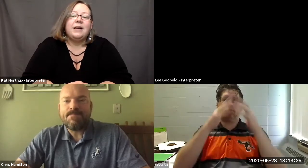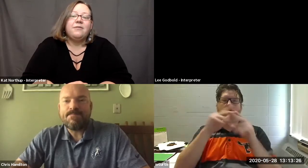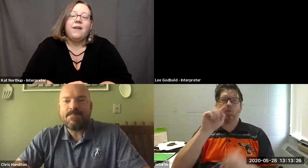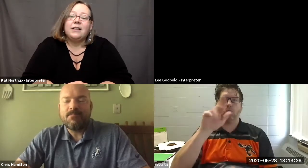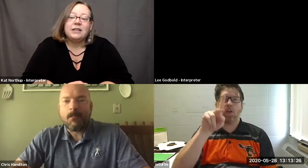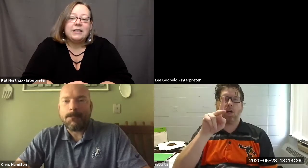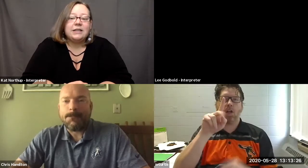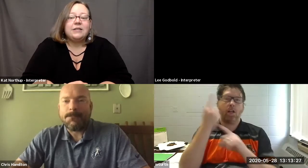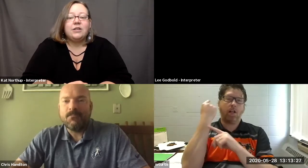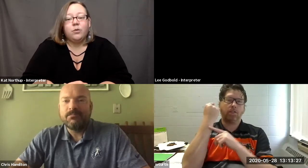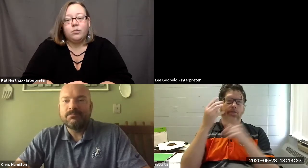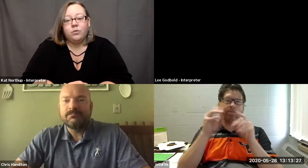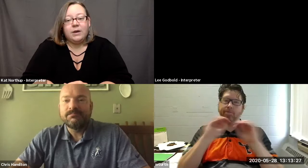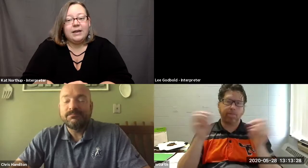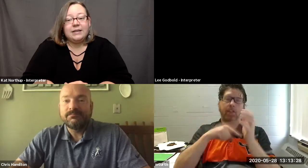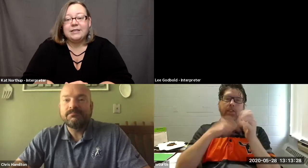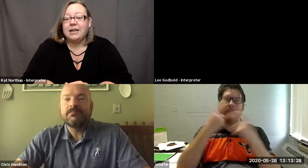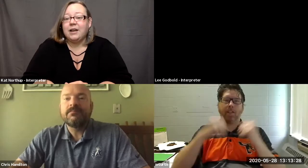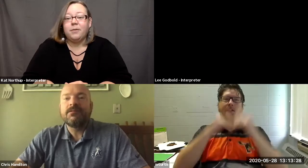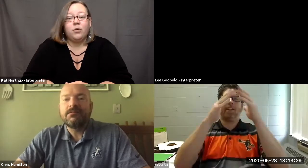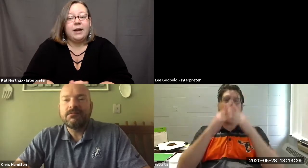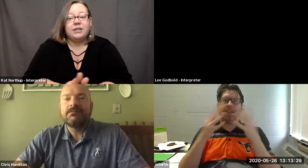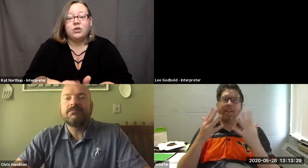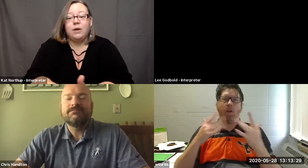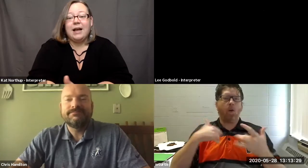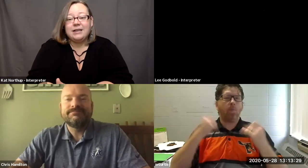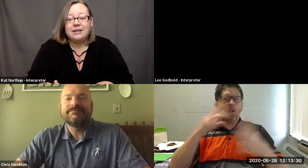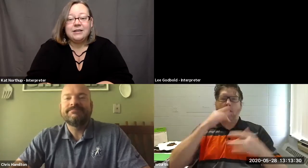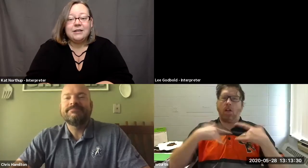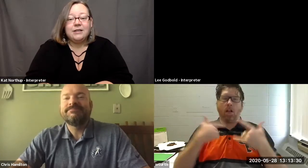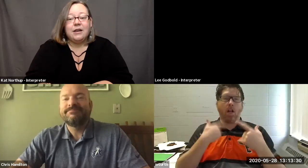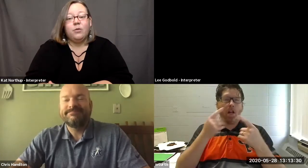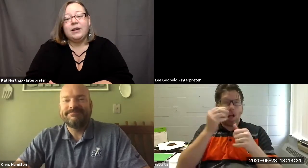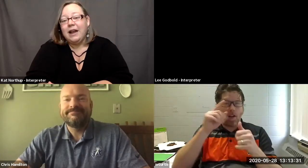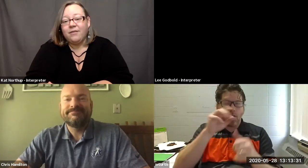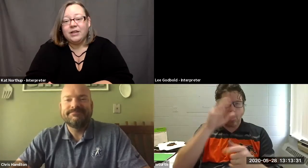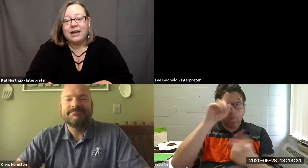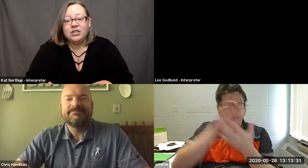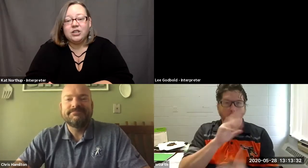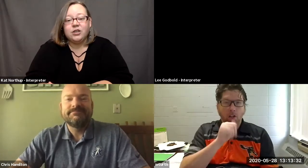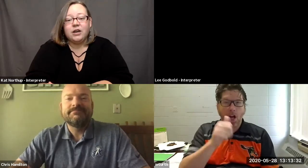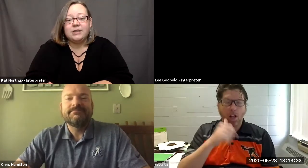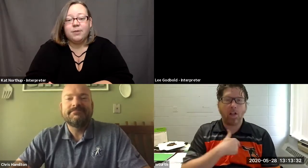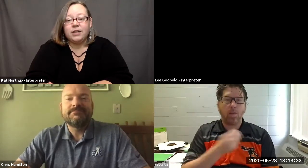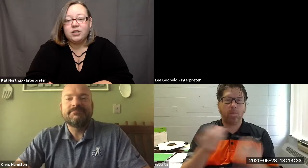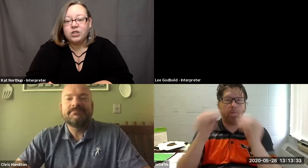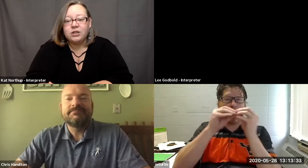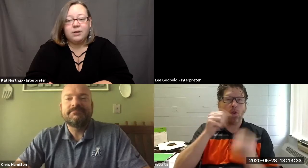But finally, you know, we set up a great track. We didn't have it last year as much. It wasn't